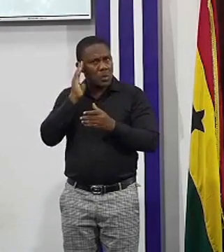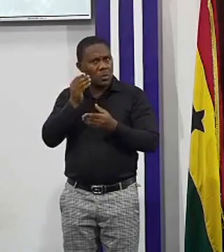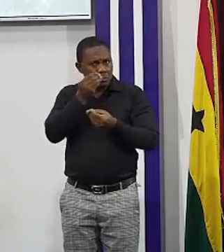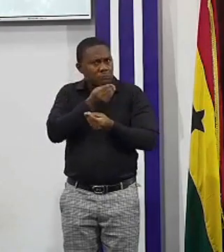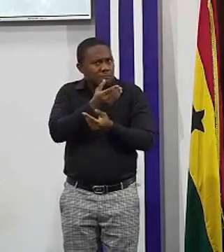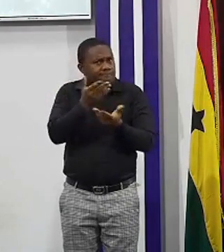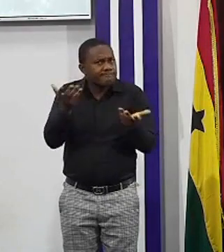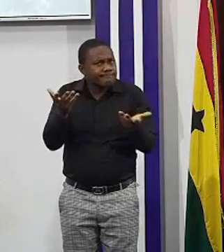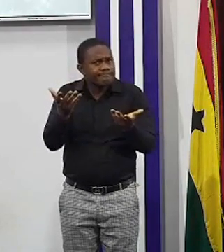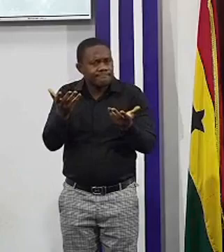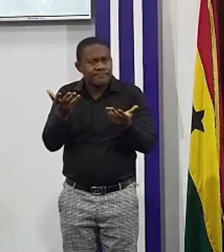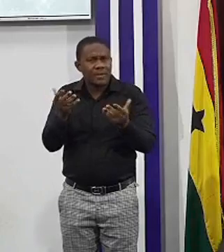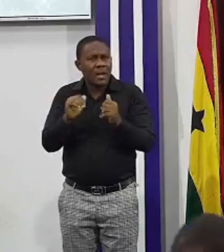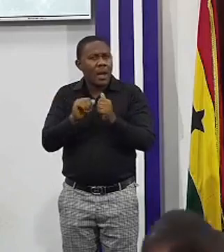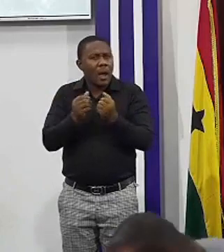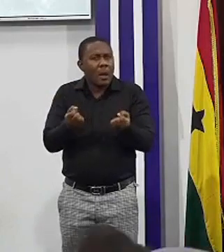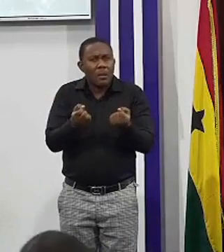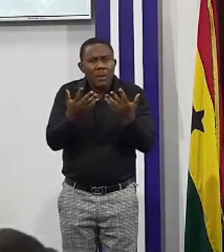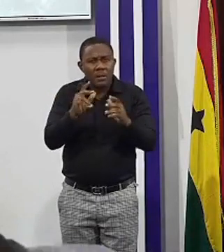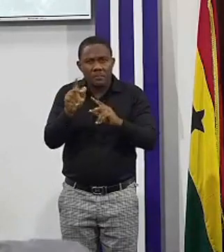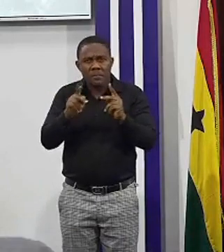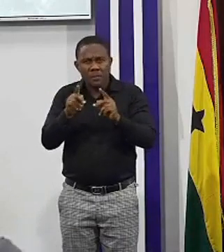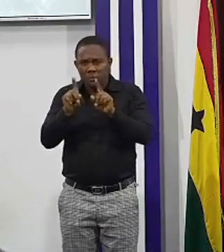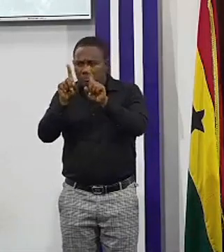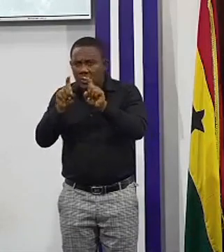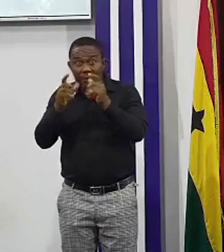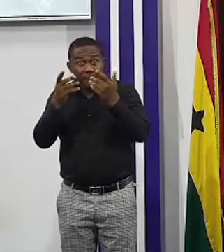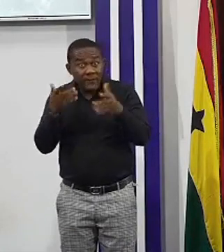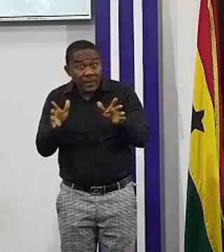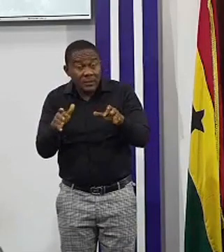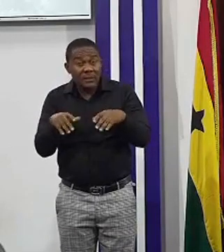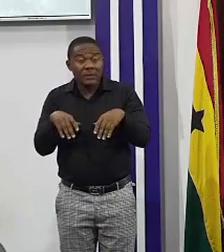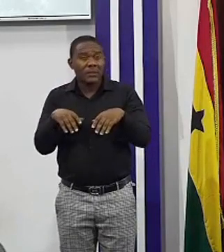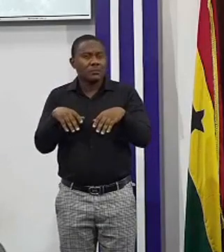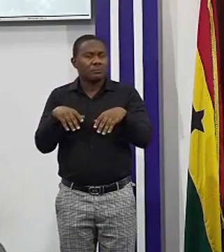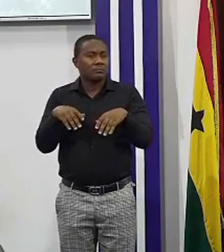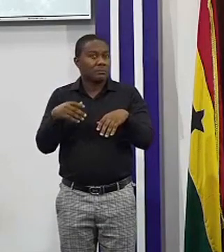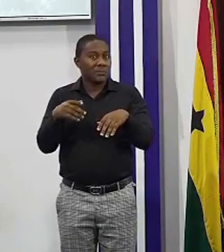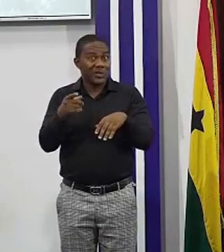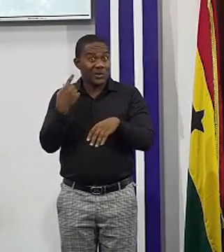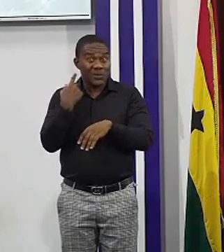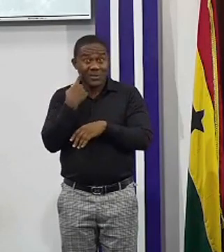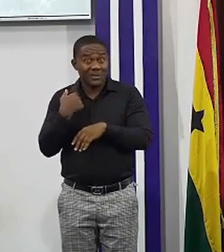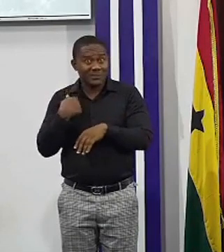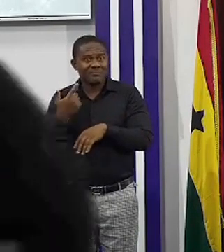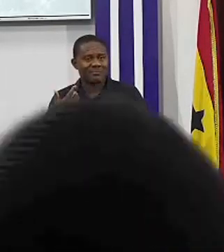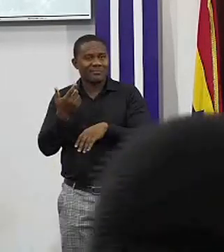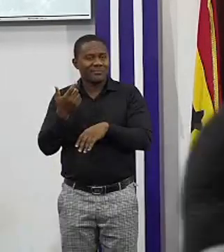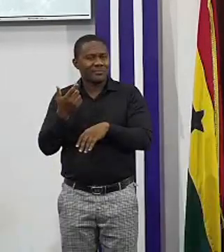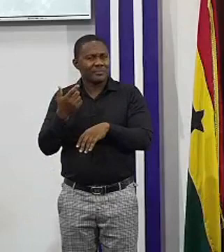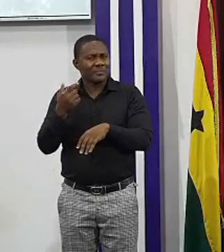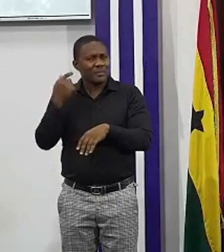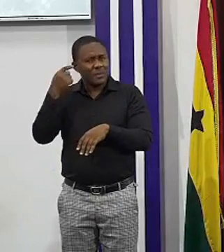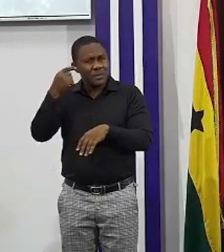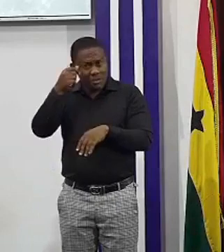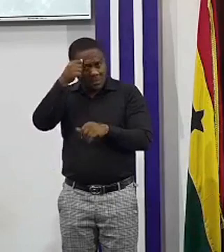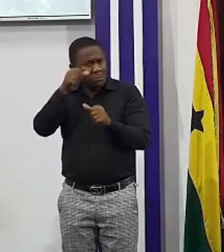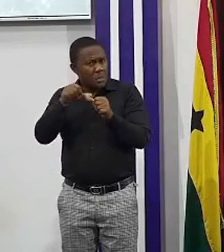tests and the analysis thereon. In 10 days, I'm sure you'll notice that there have been about three